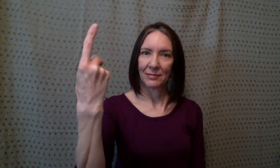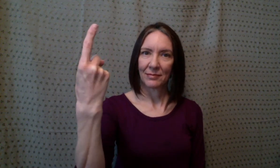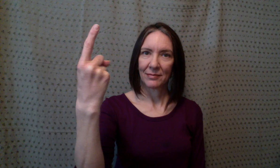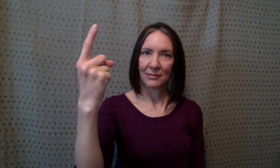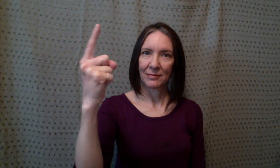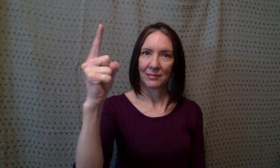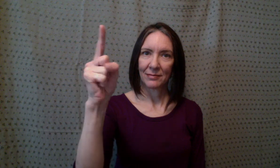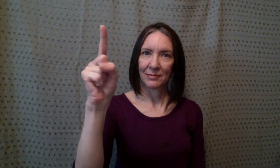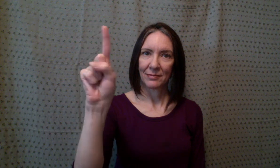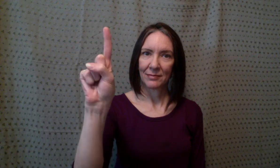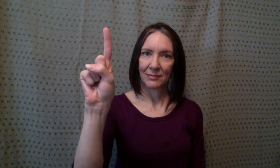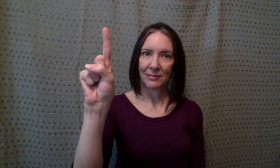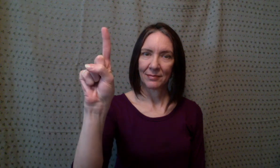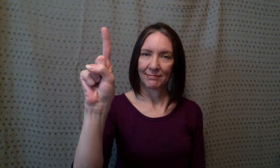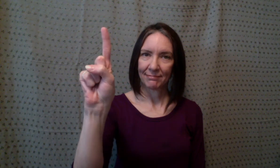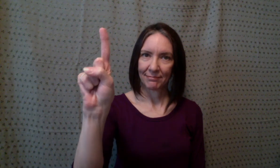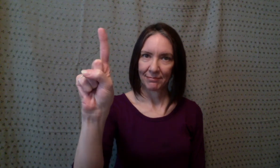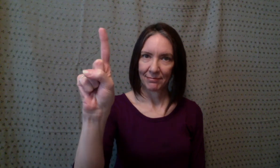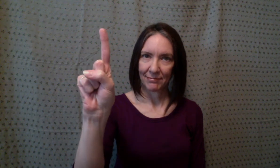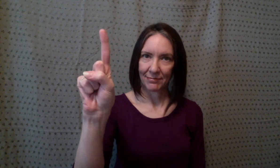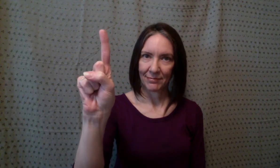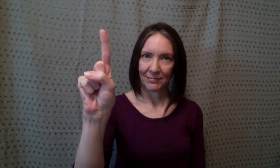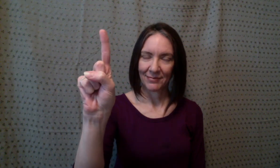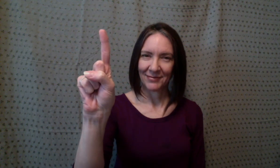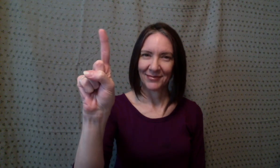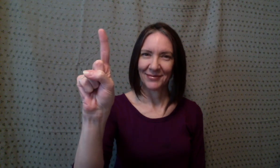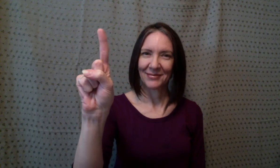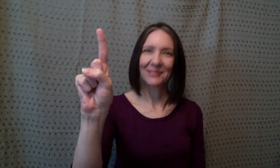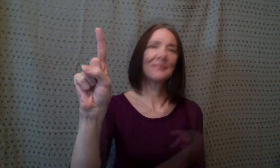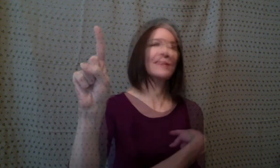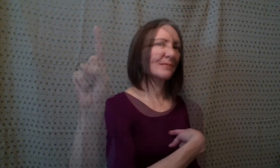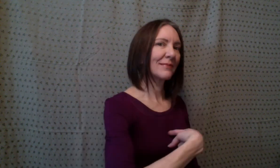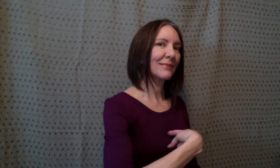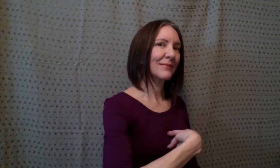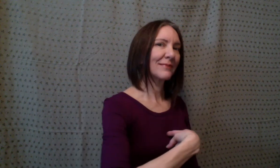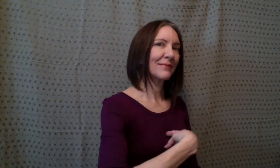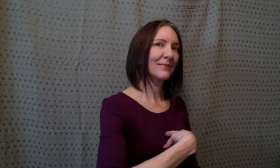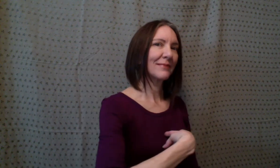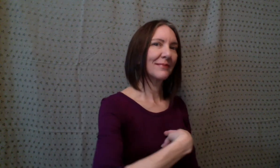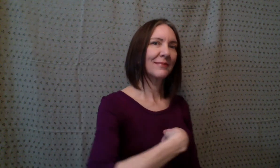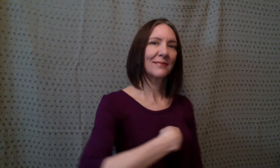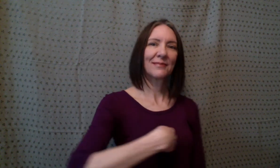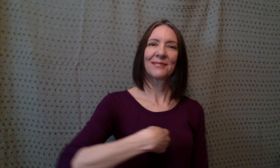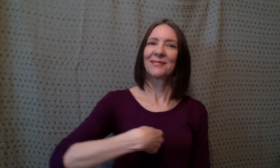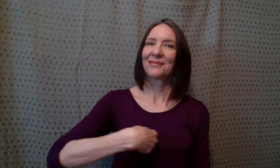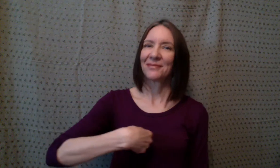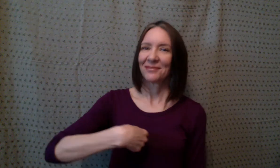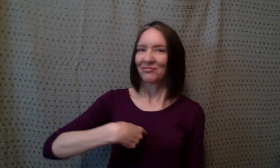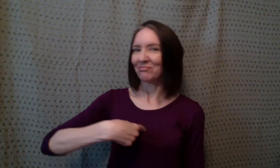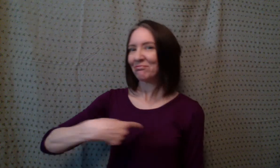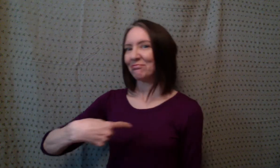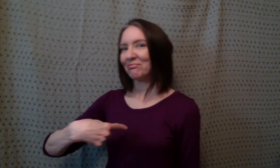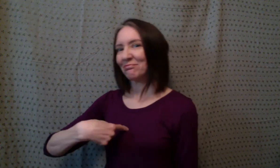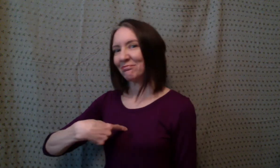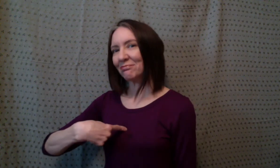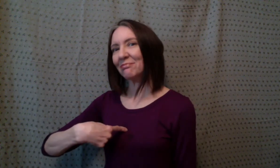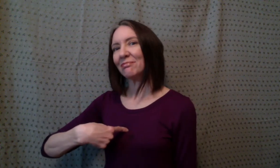extends, while the remaining fingers curl into a fist. The sign for I and me is the